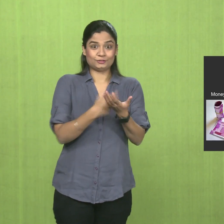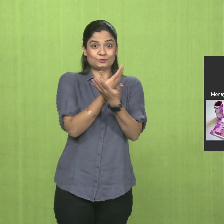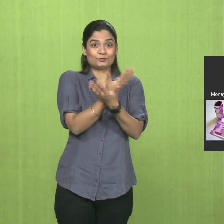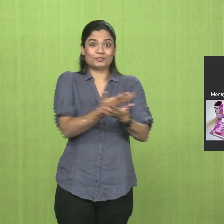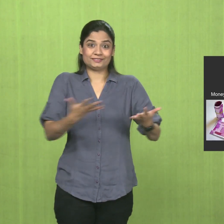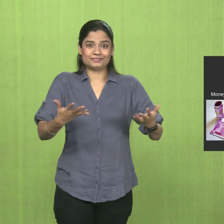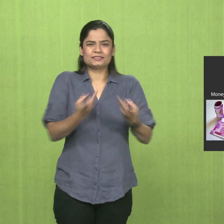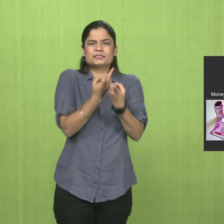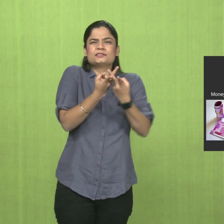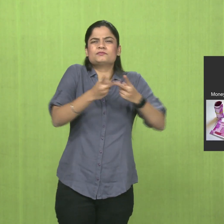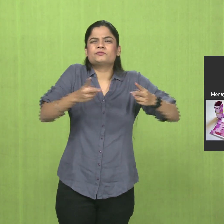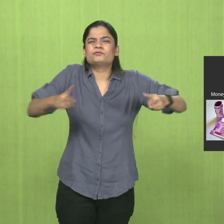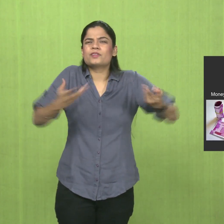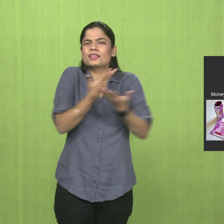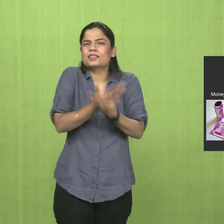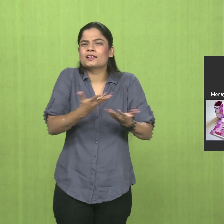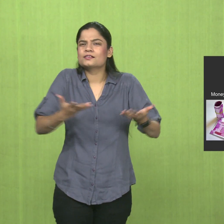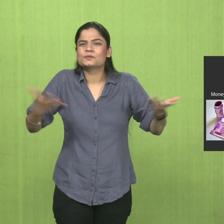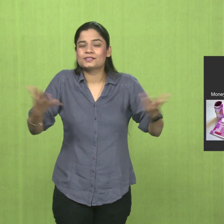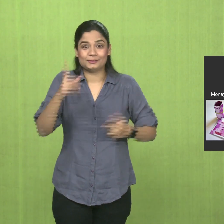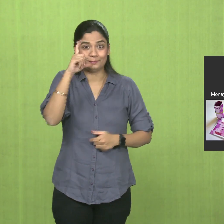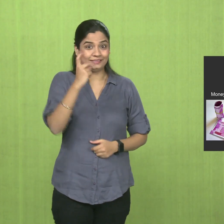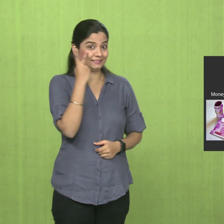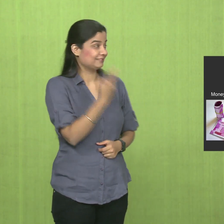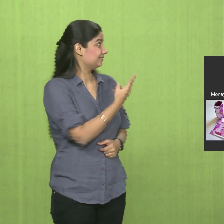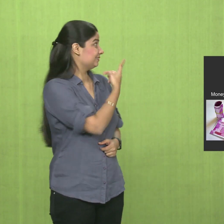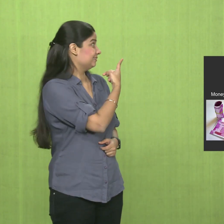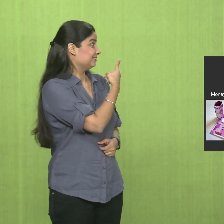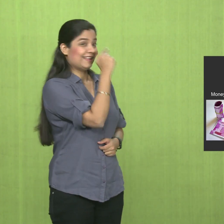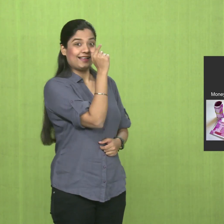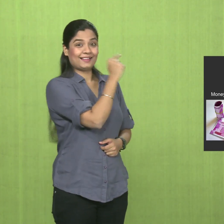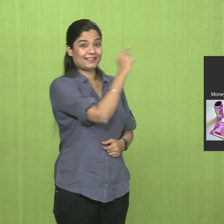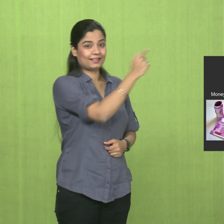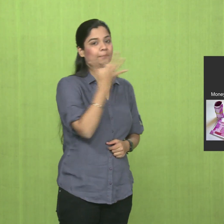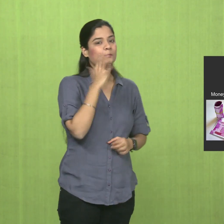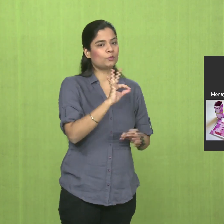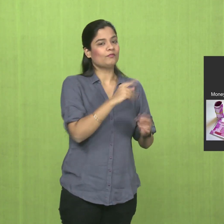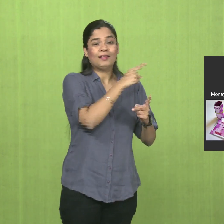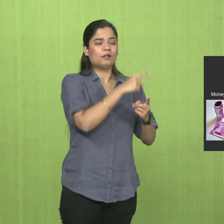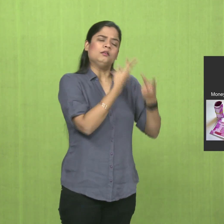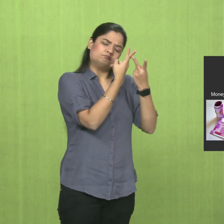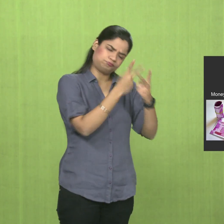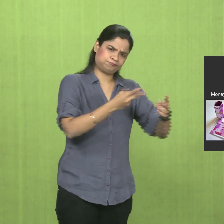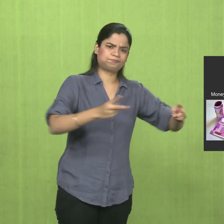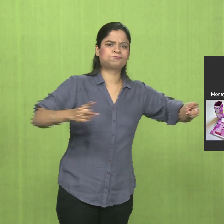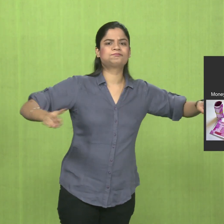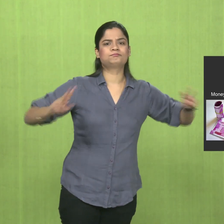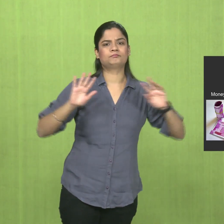What are the different types of resources? As you can see in the picture, these are the important